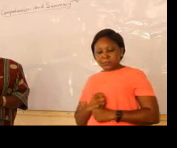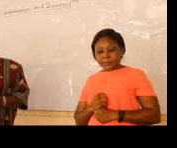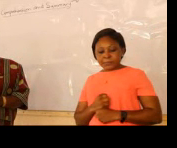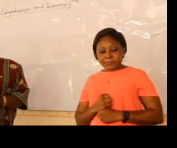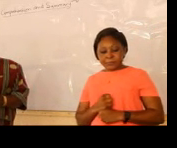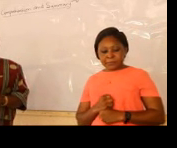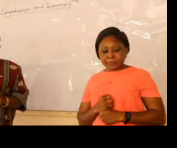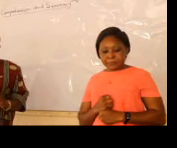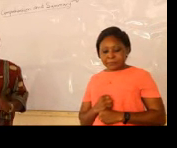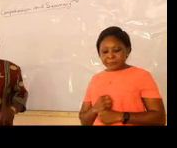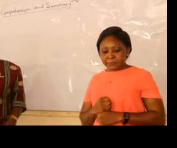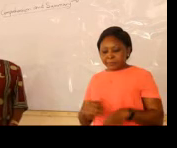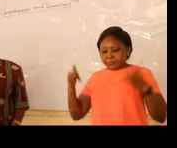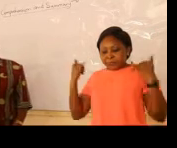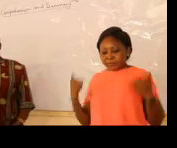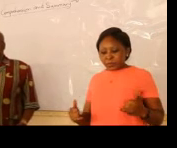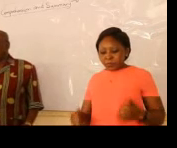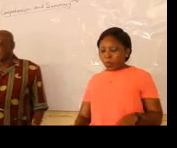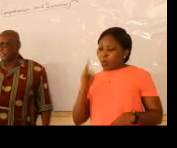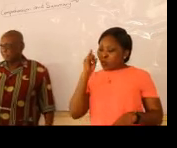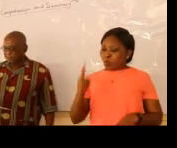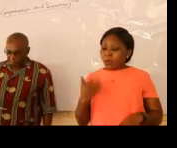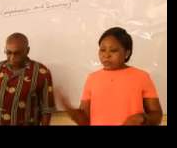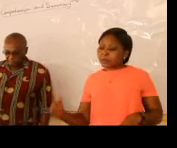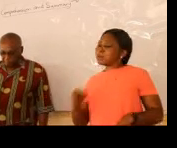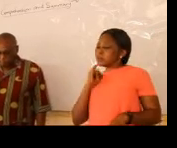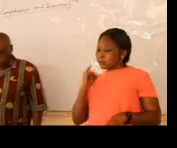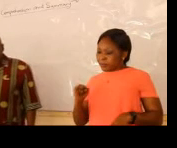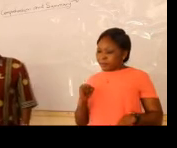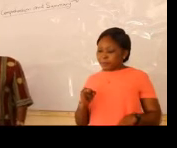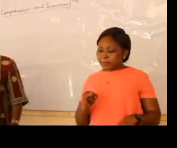summarize. Now, one thing is this.